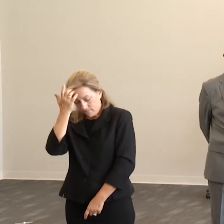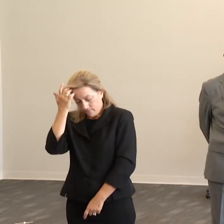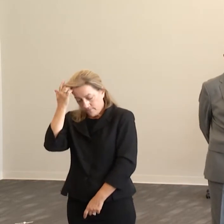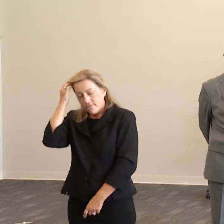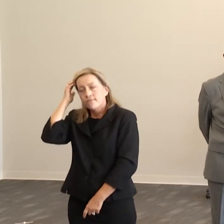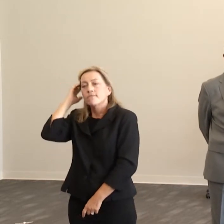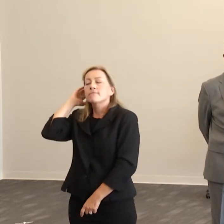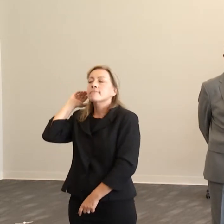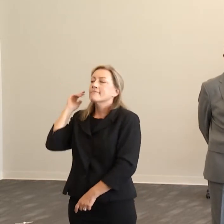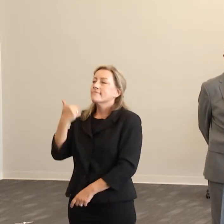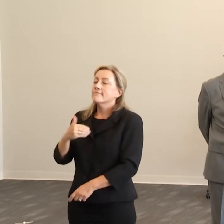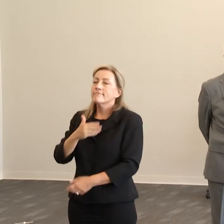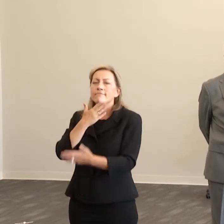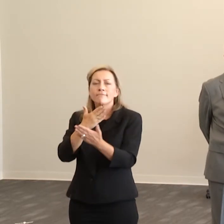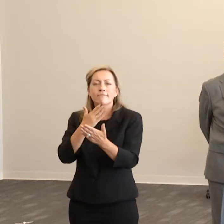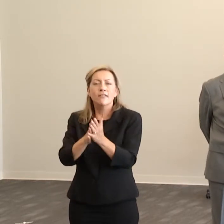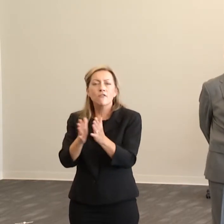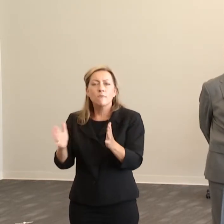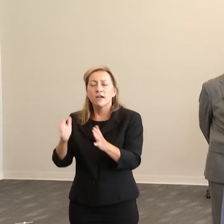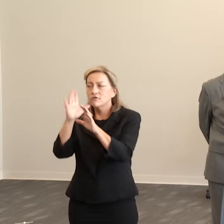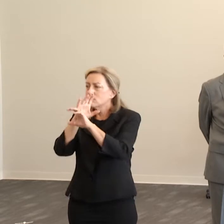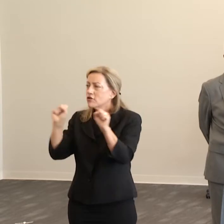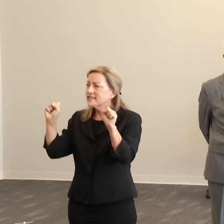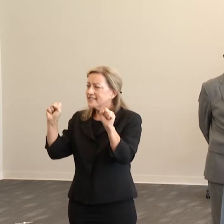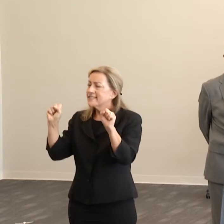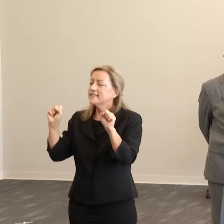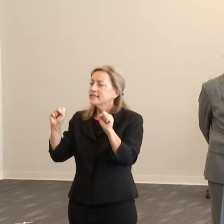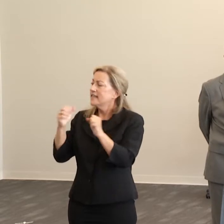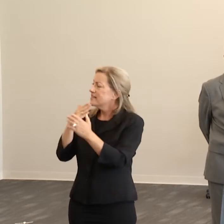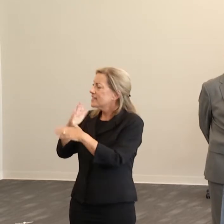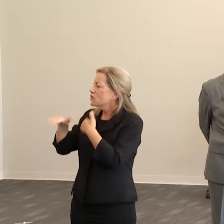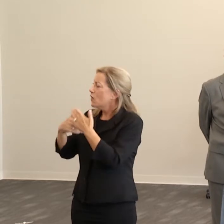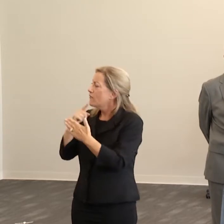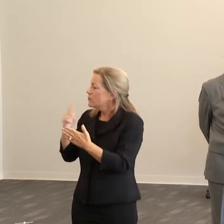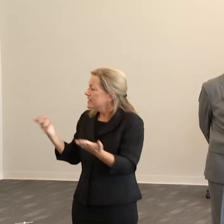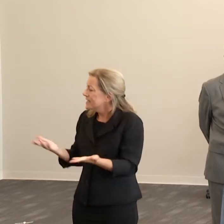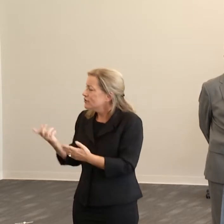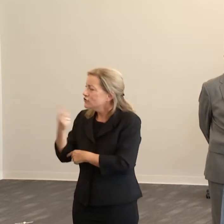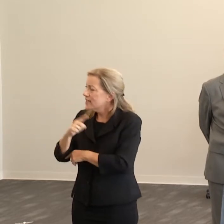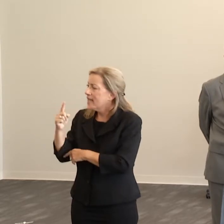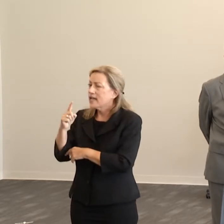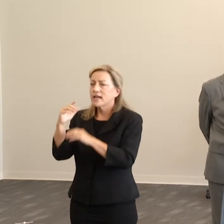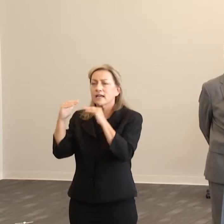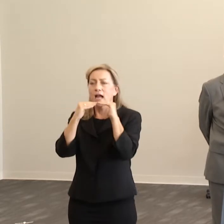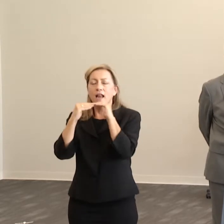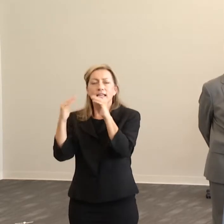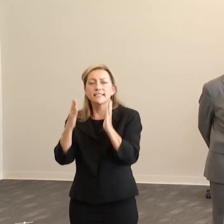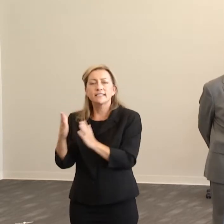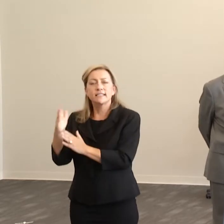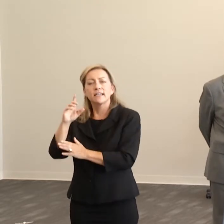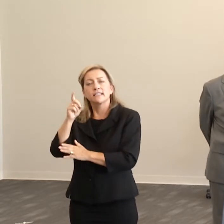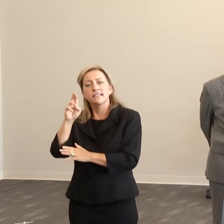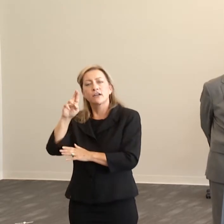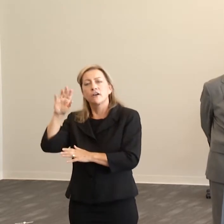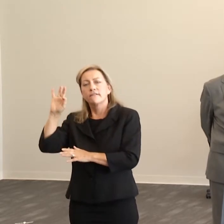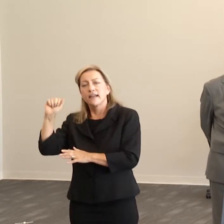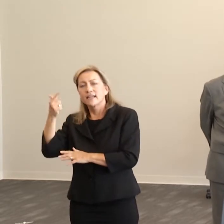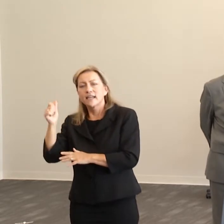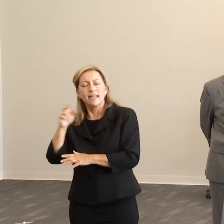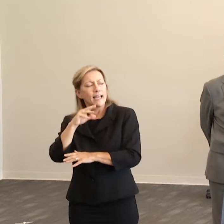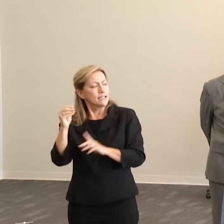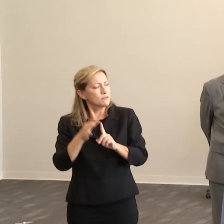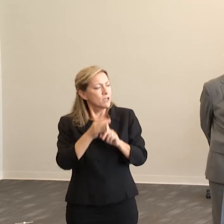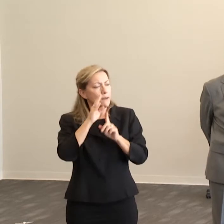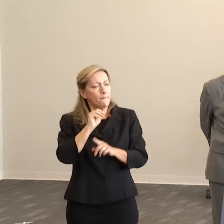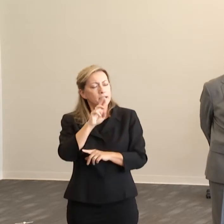Thank you very much, President Preckwinkle. Thank you all for being here today, my colleagues, Dr. Fegan and Mrs. Moore in particular. Thank you so much for being with